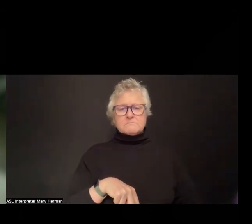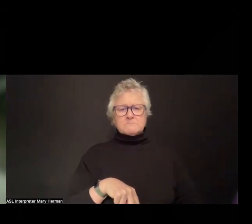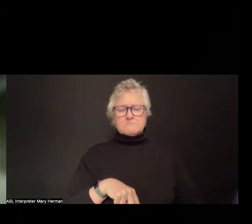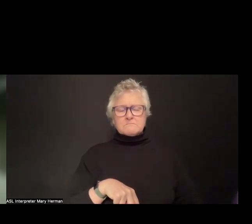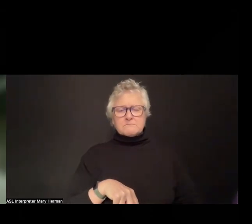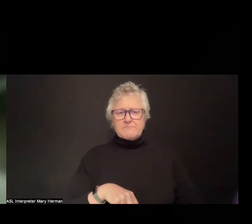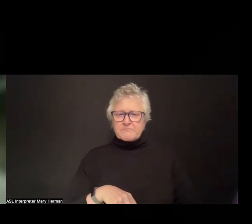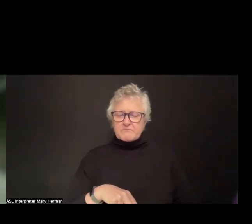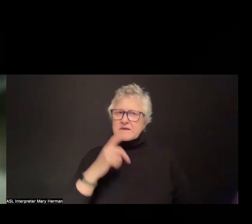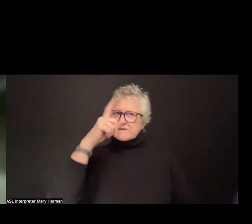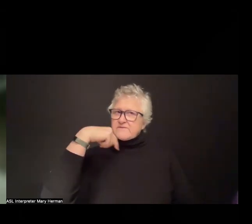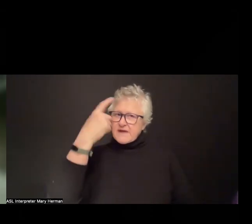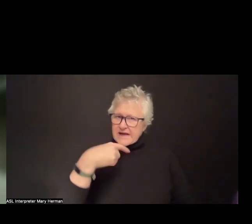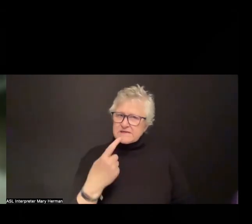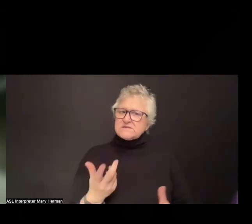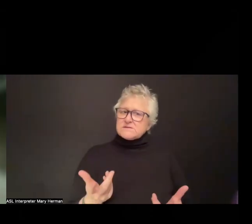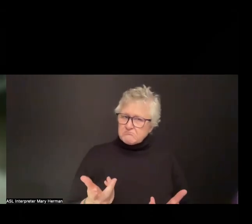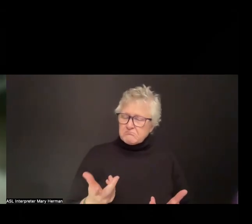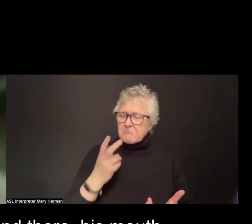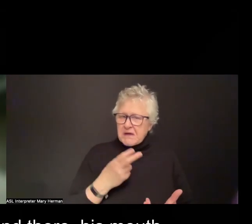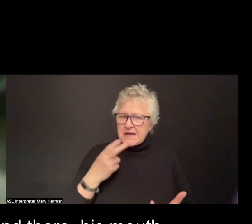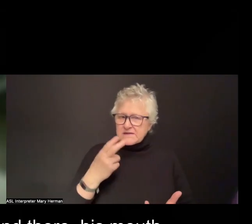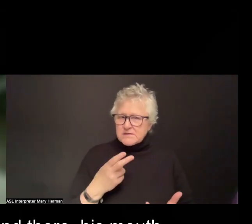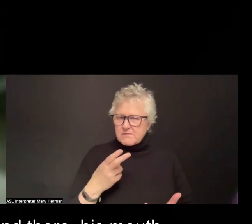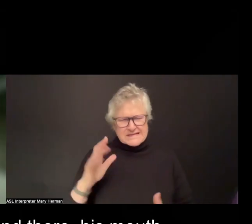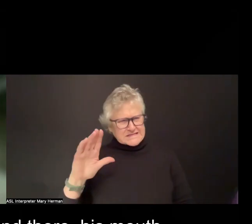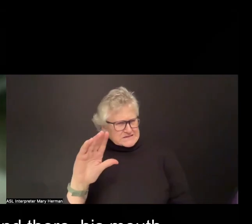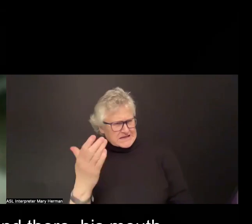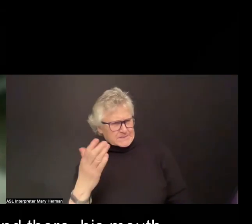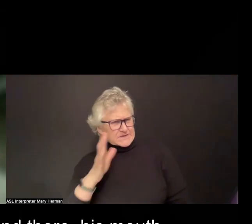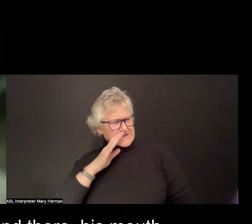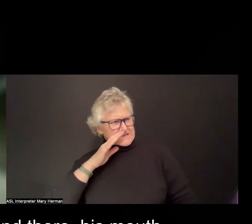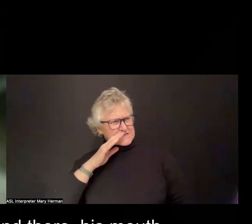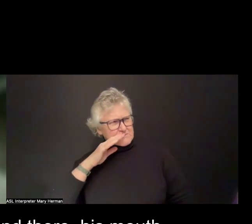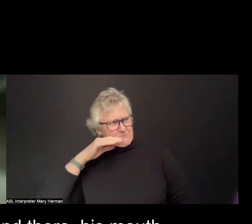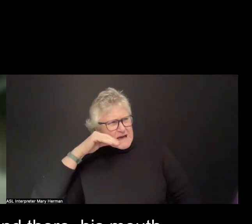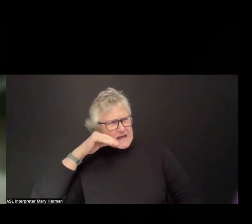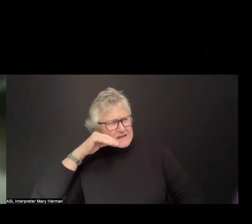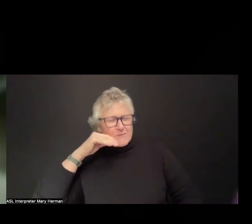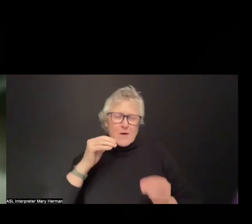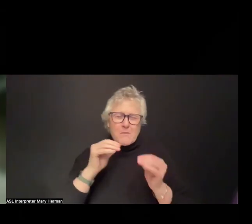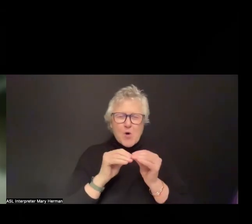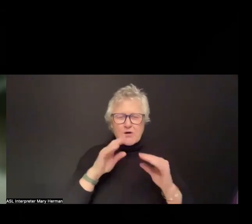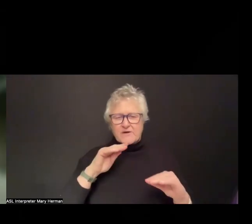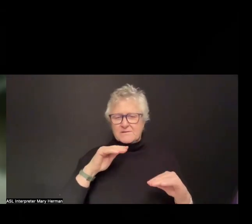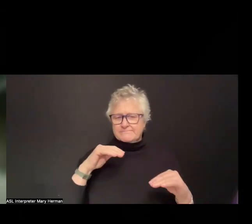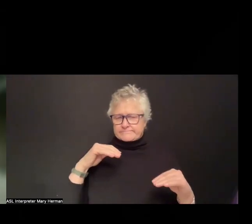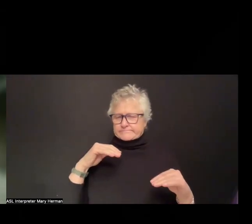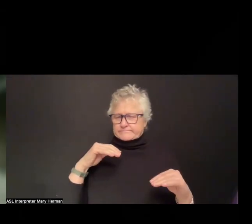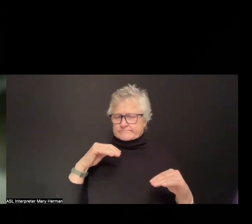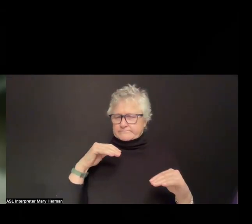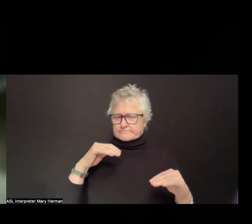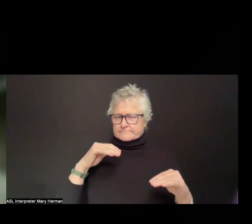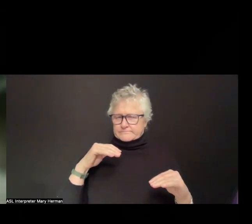He seemed to be smiling. No, smirking. He nodded here and there, his mouth moving as though greeting friends and well-wishers, making his